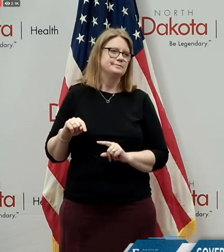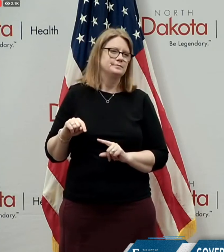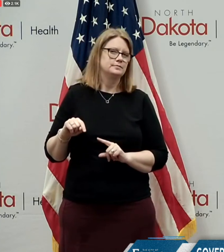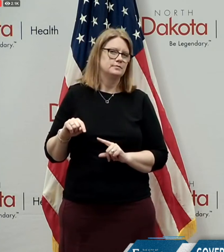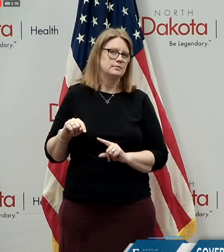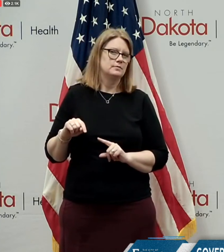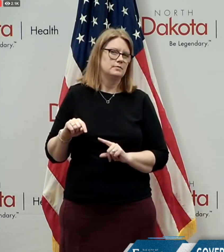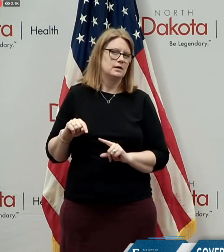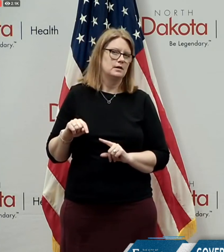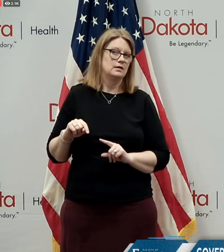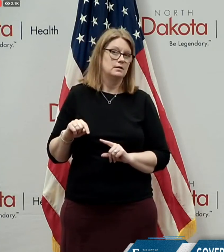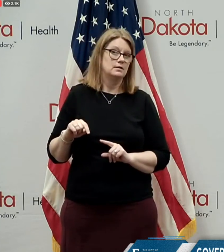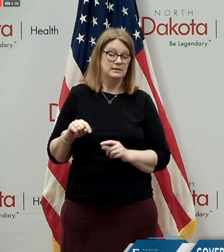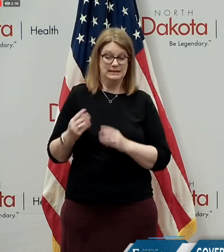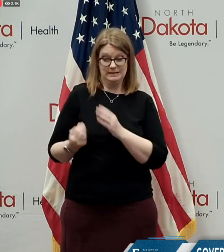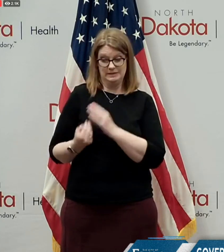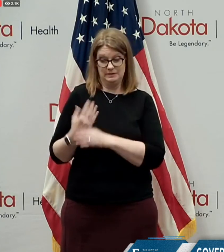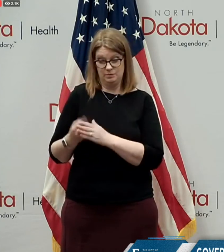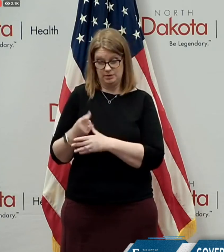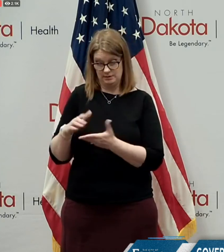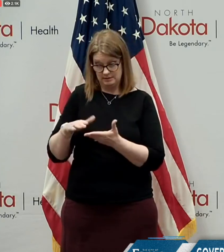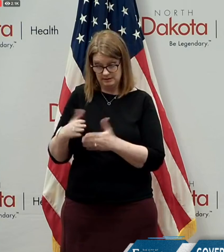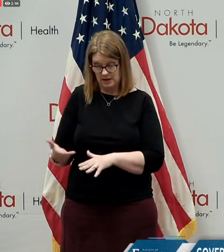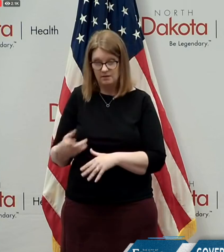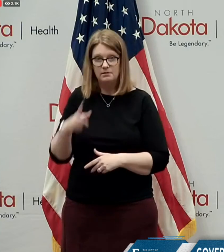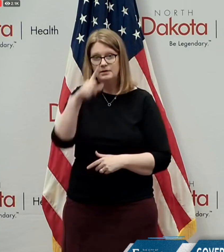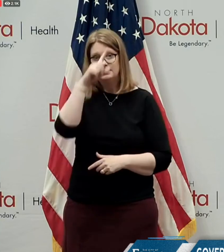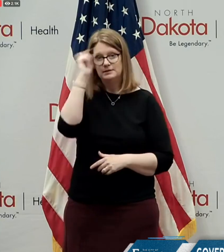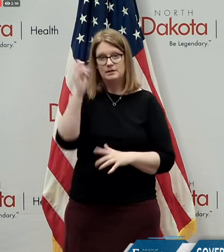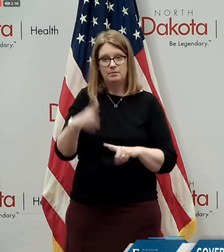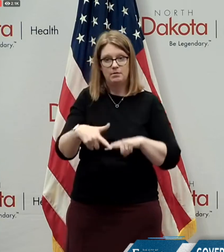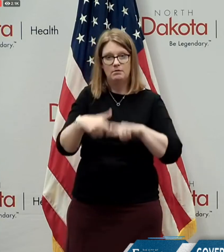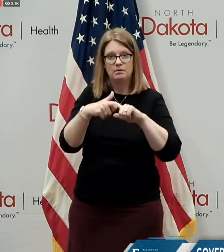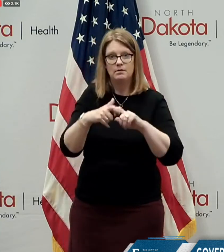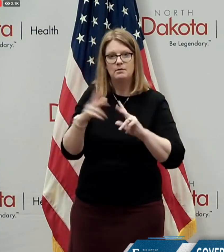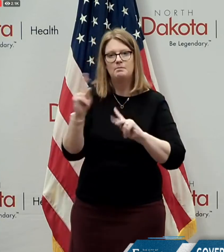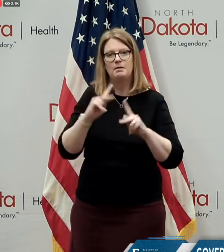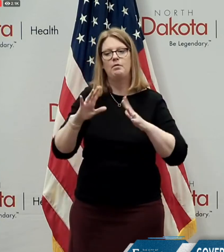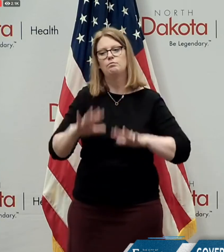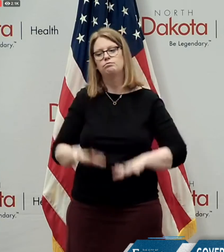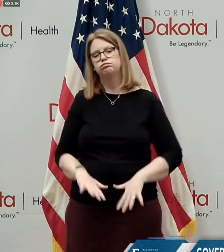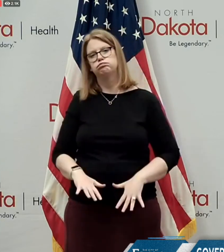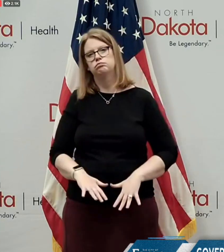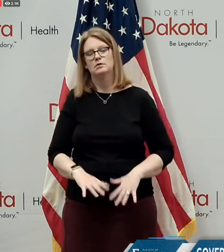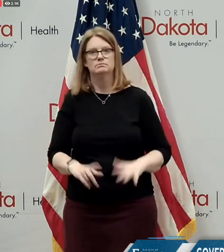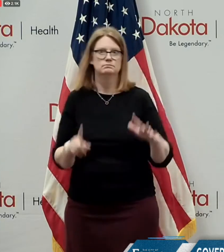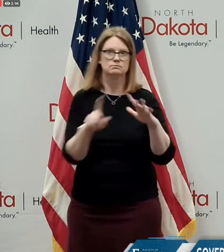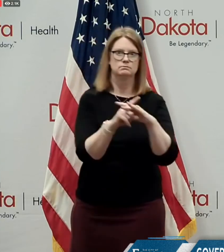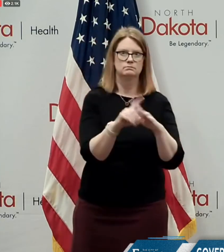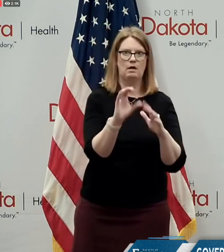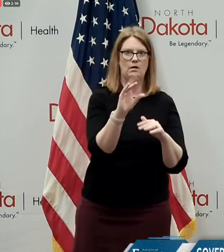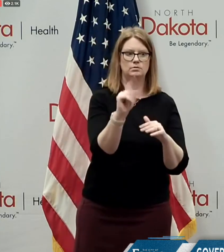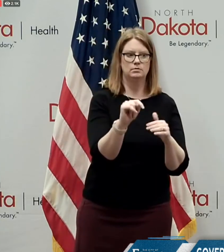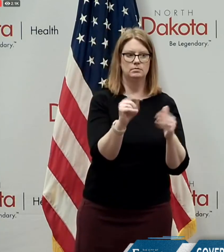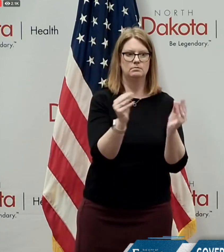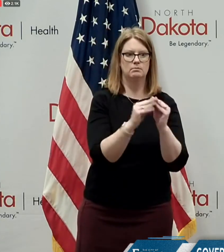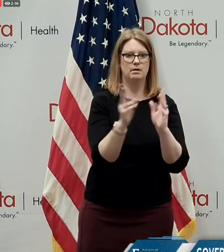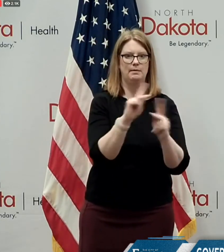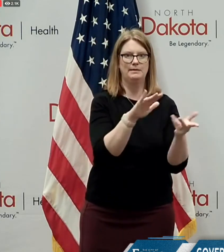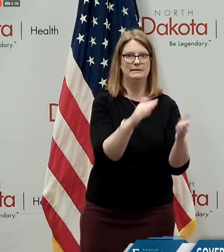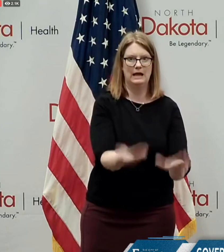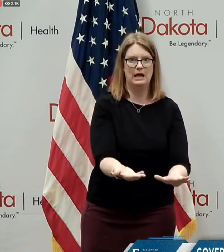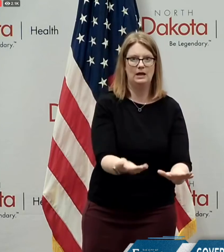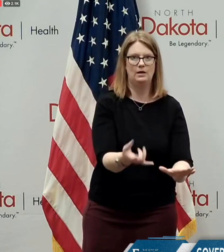there was a lot of deaths in the spring. It went away in the summer. People relaxed, came back. October, more people died in